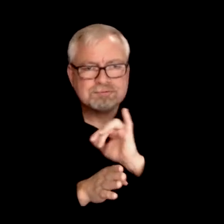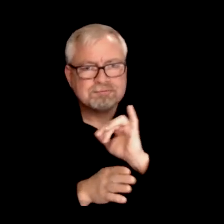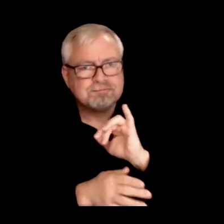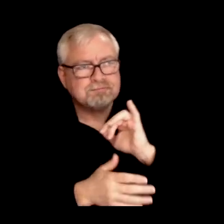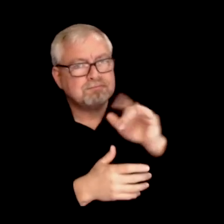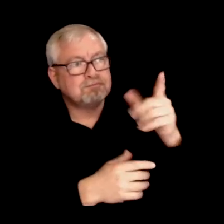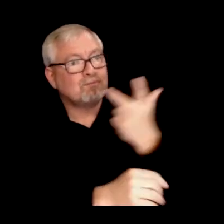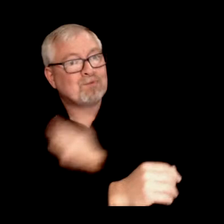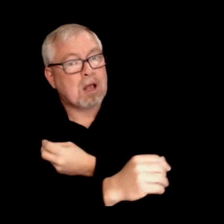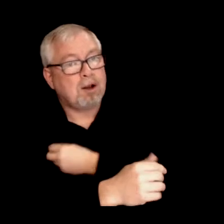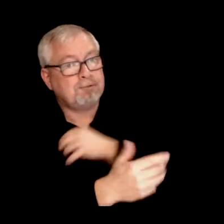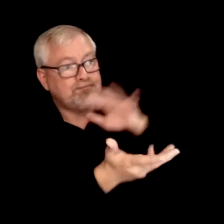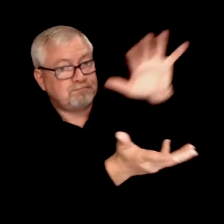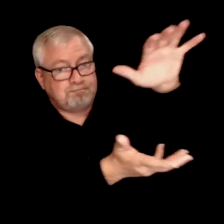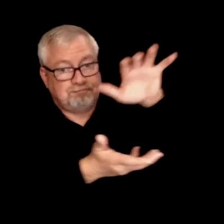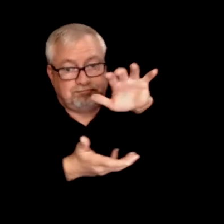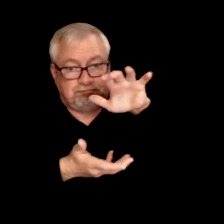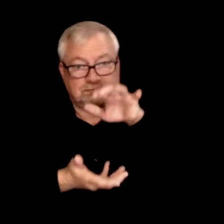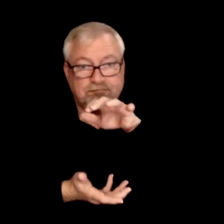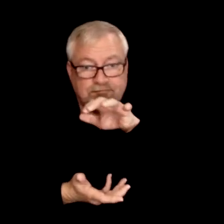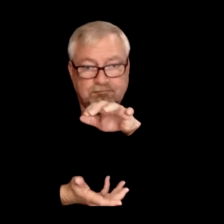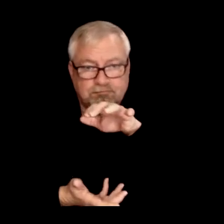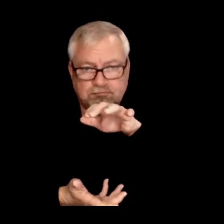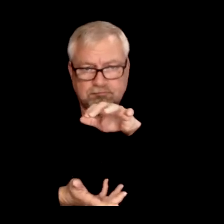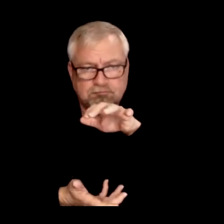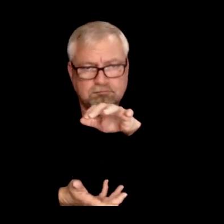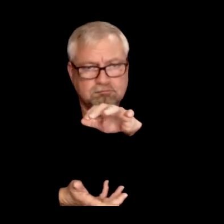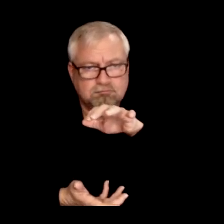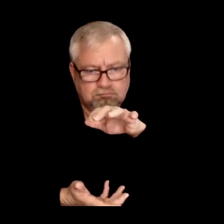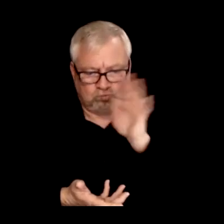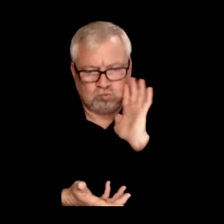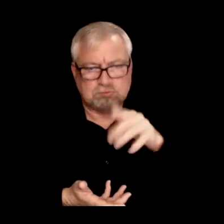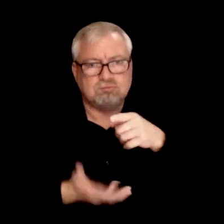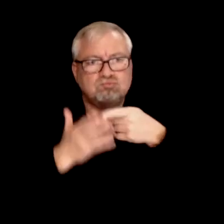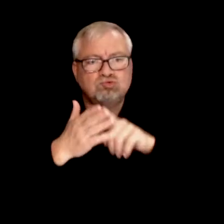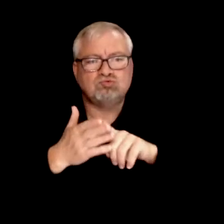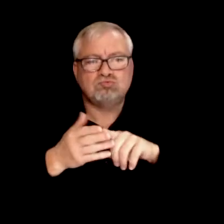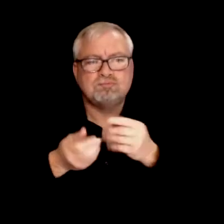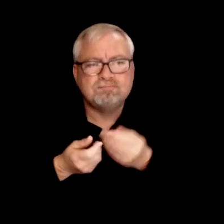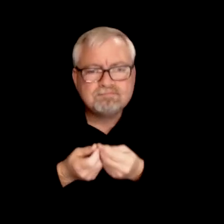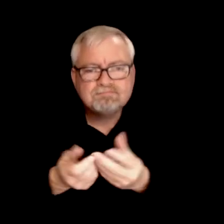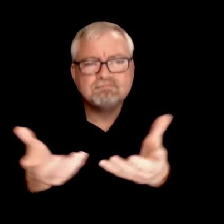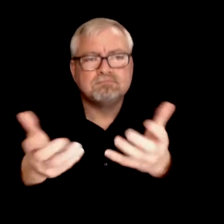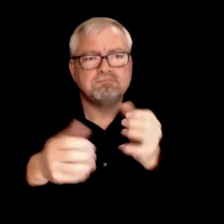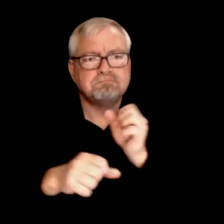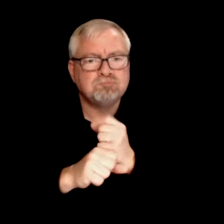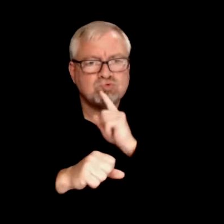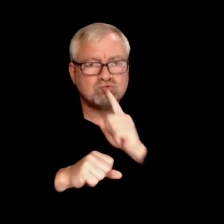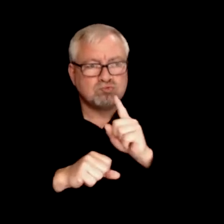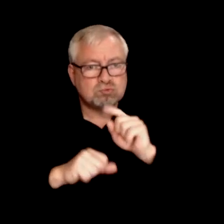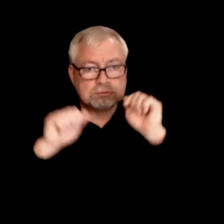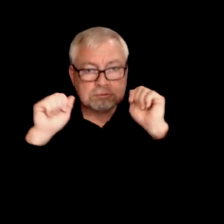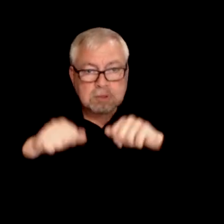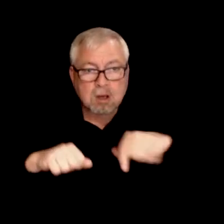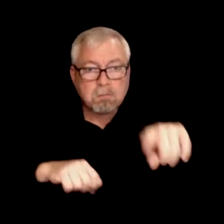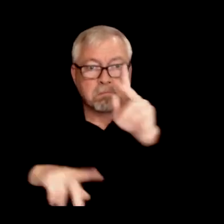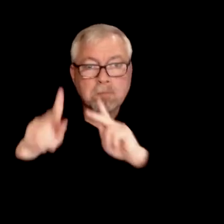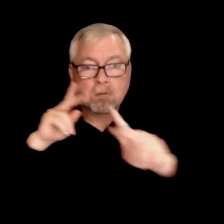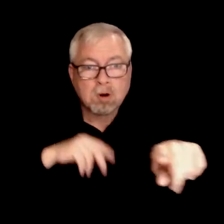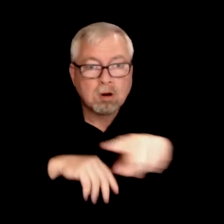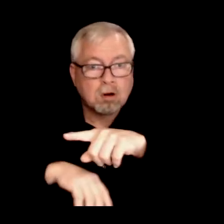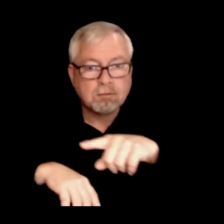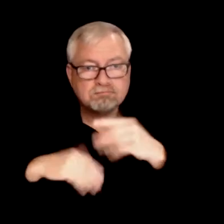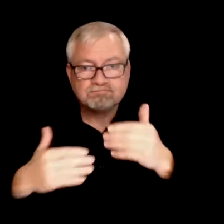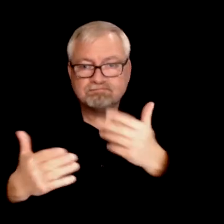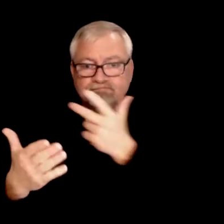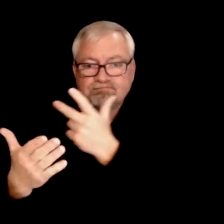the holiday weekend, we want to make sure that people are available to receive the doses as they come. But yes, we are working with them, and it